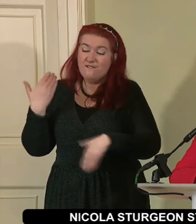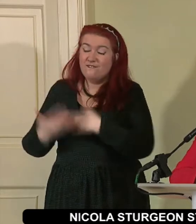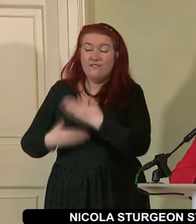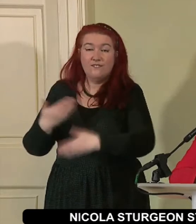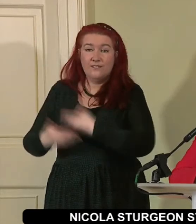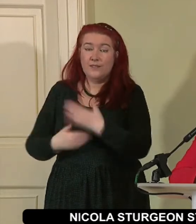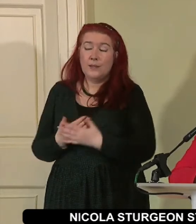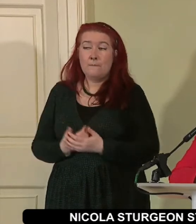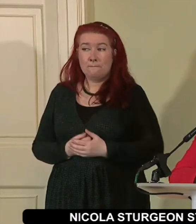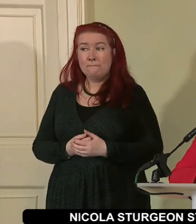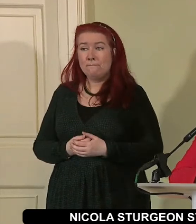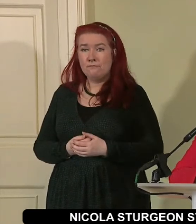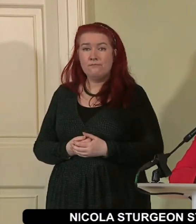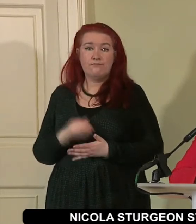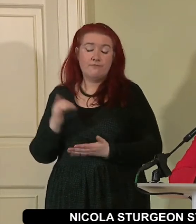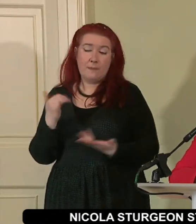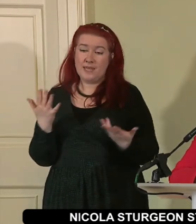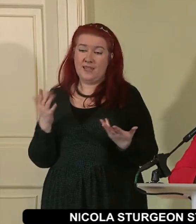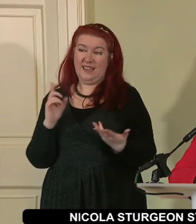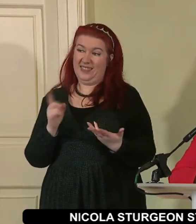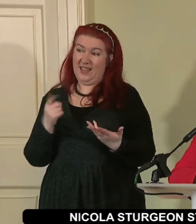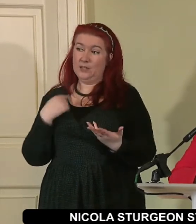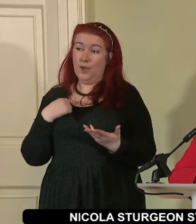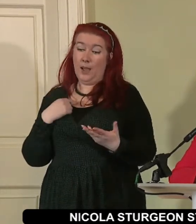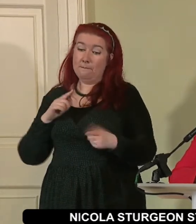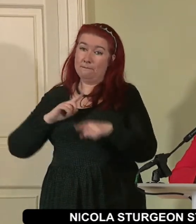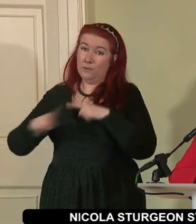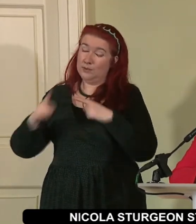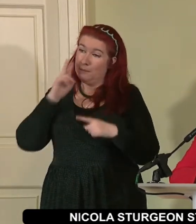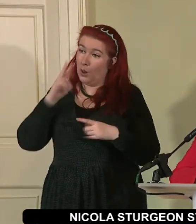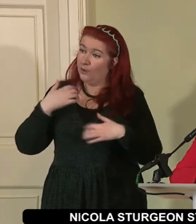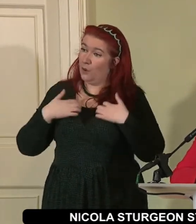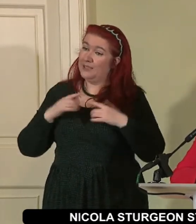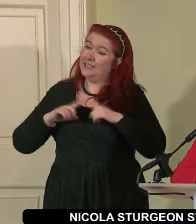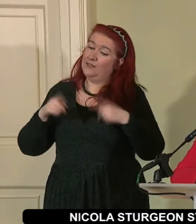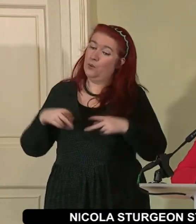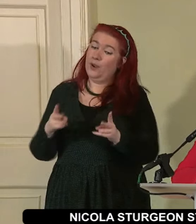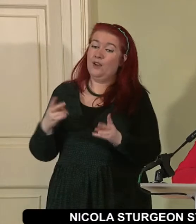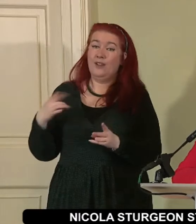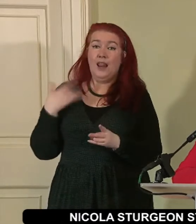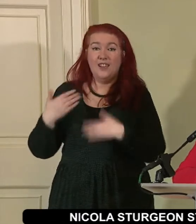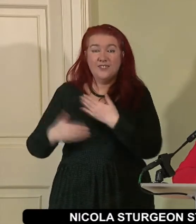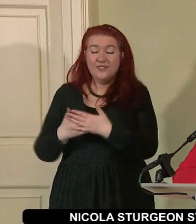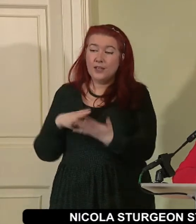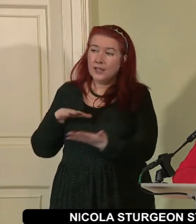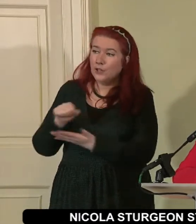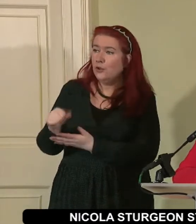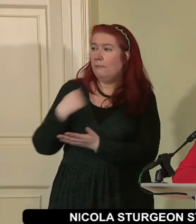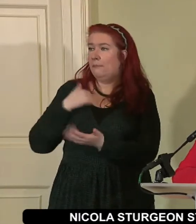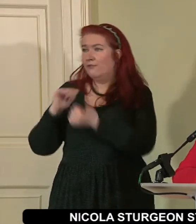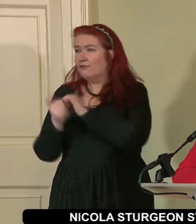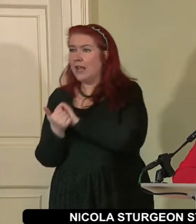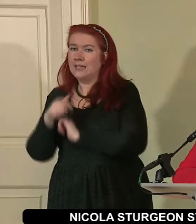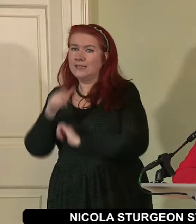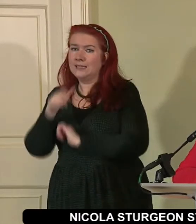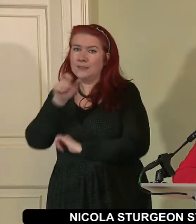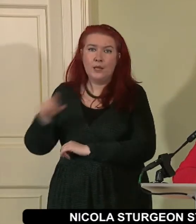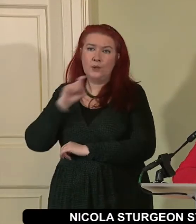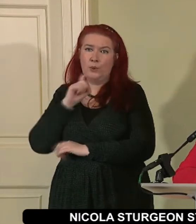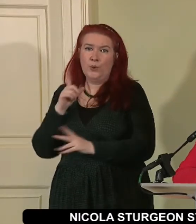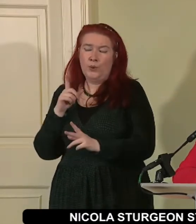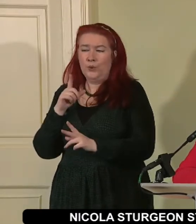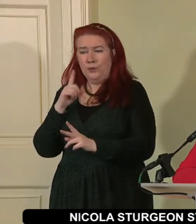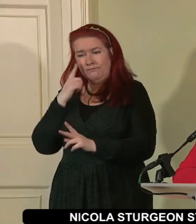And perhaps, and above all else, that's what I'm most looking forward to, just a different way of living life, catching up with the people, the friends that I've not had